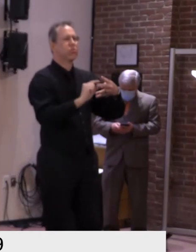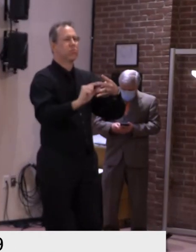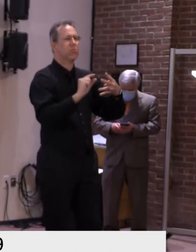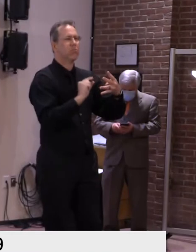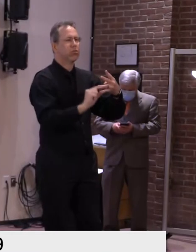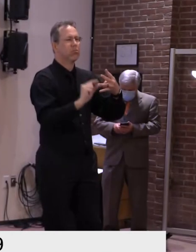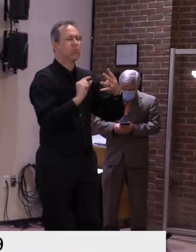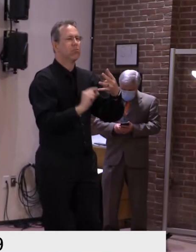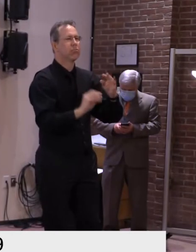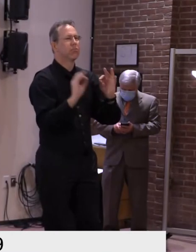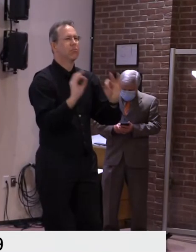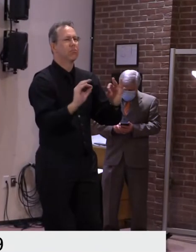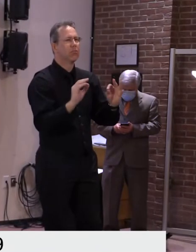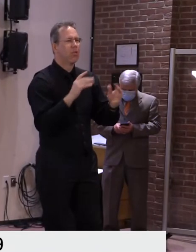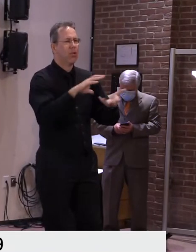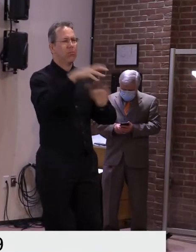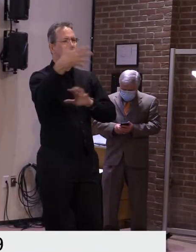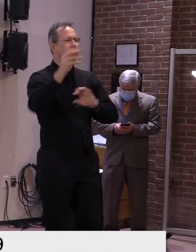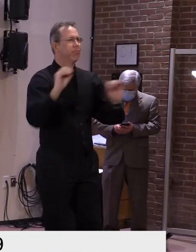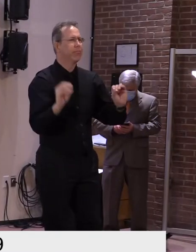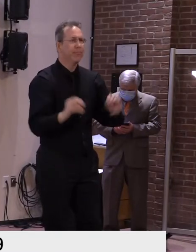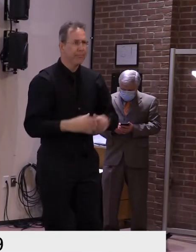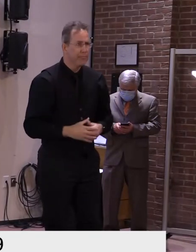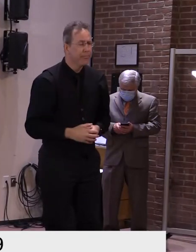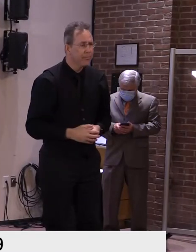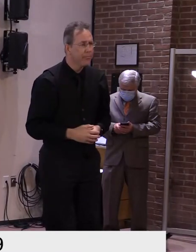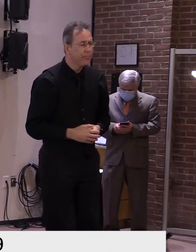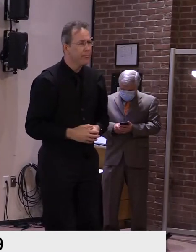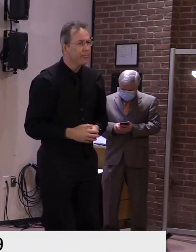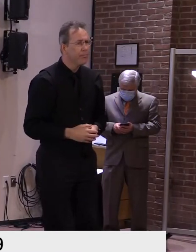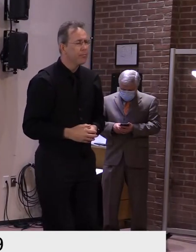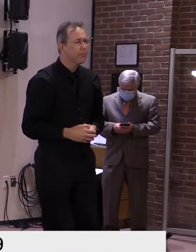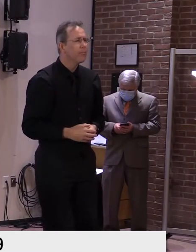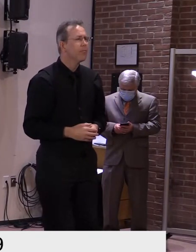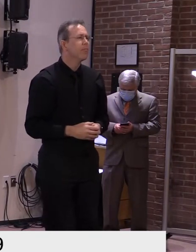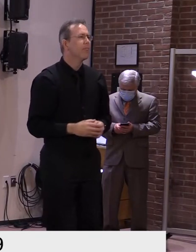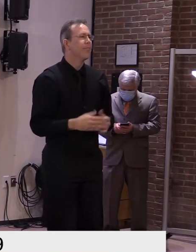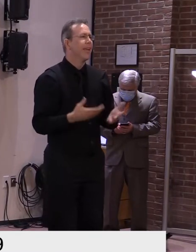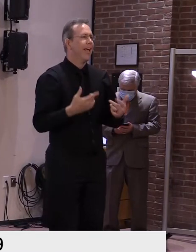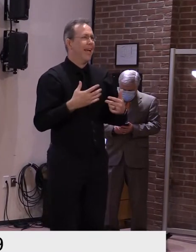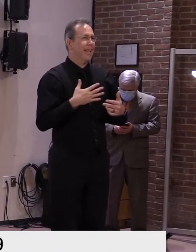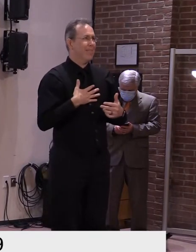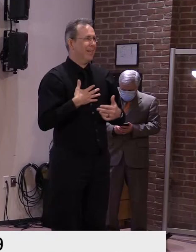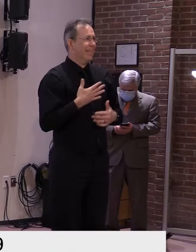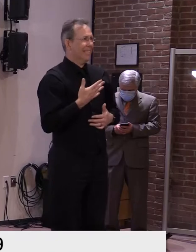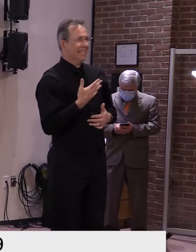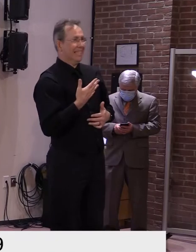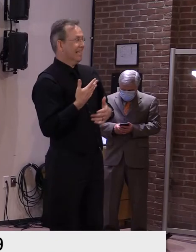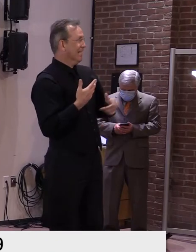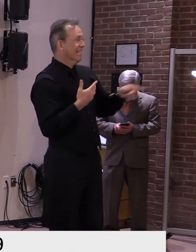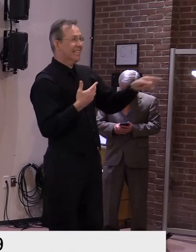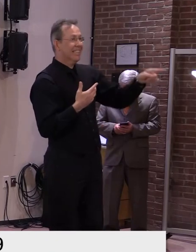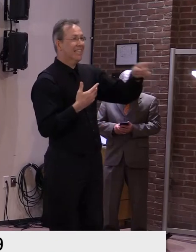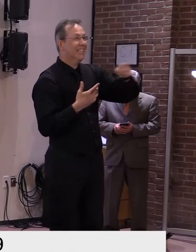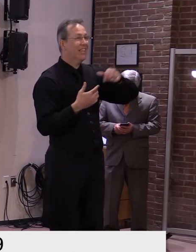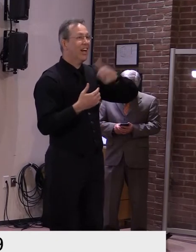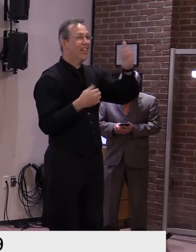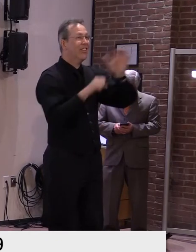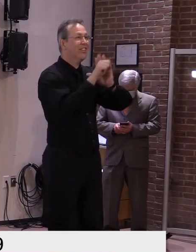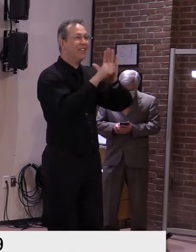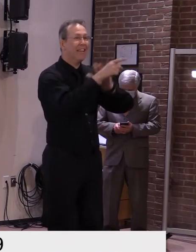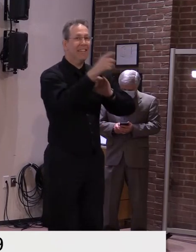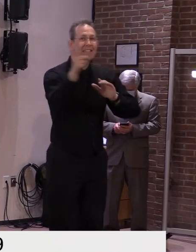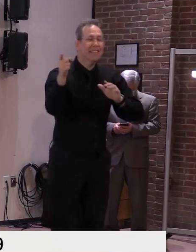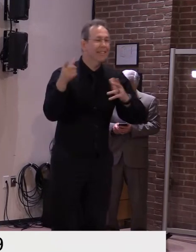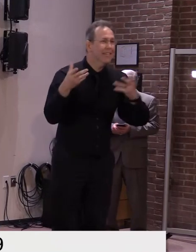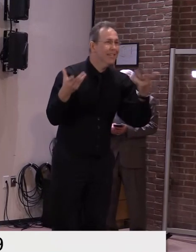the vast majority, they're going to have to do a lot of backtracking, a lot of calling and changing of appointments and so forth. On the other hand, if